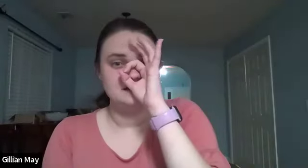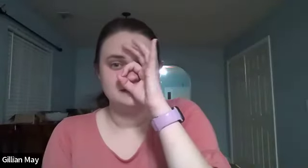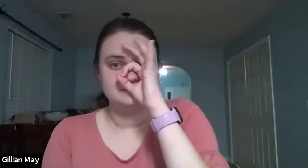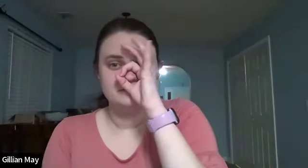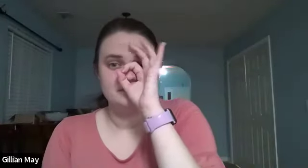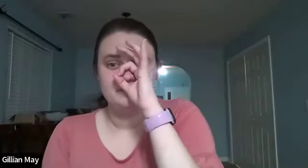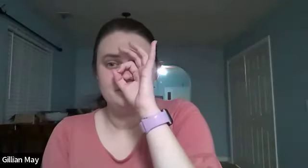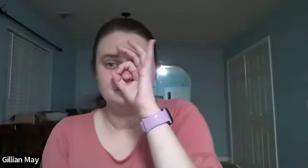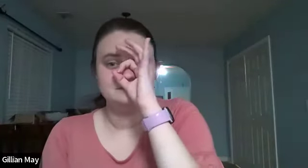fox.